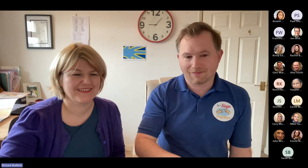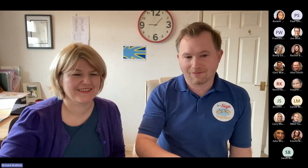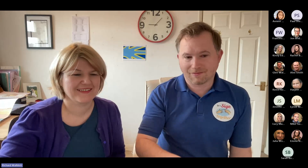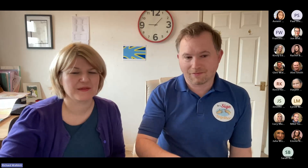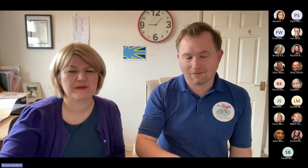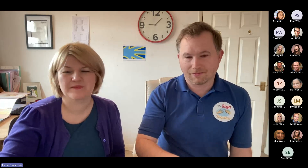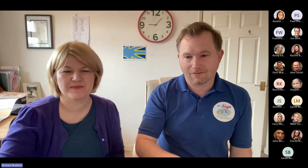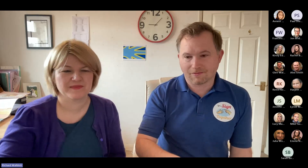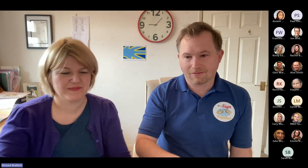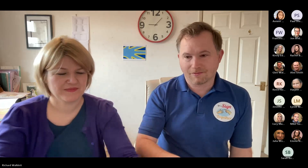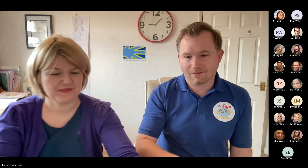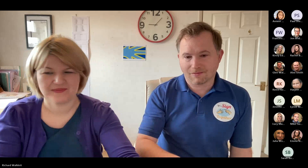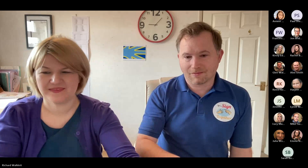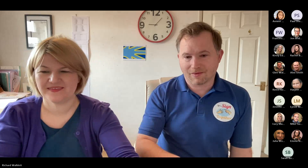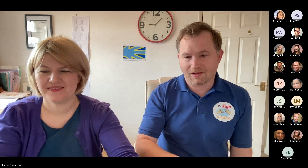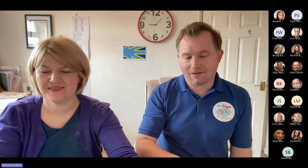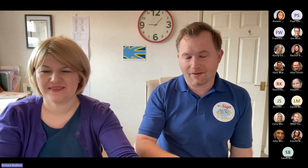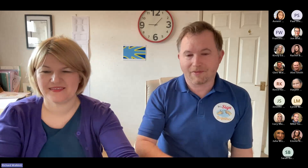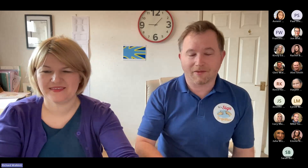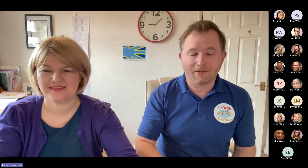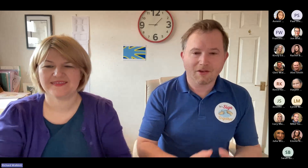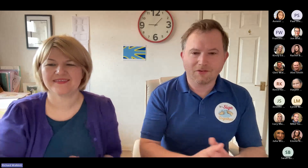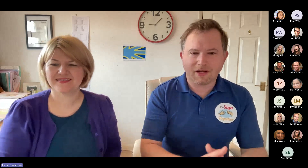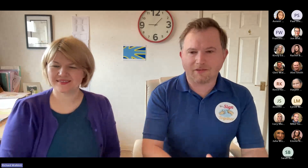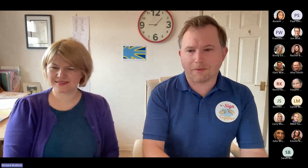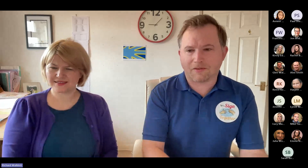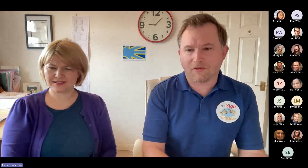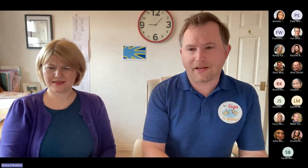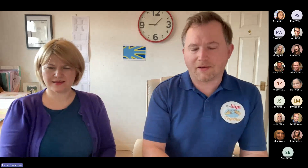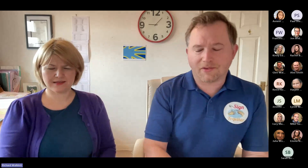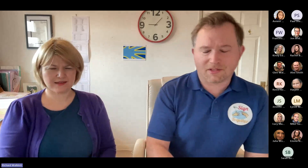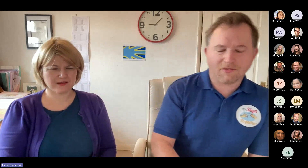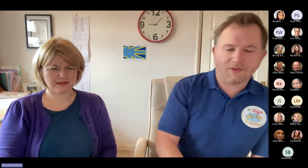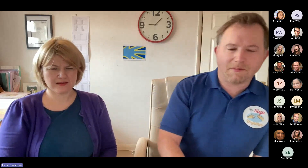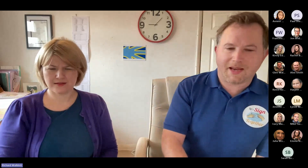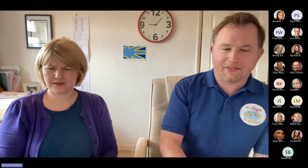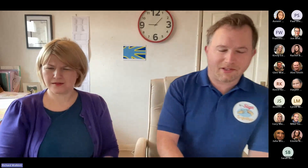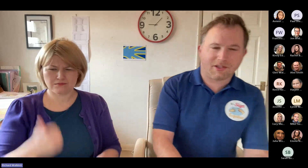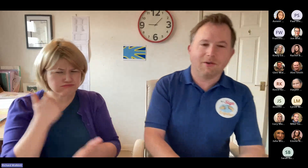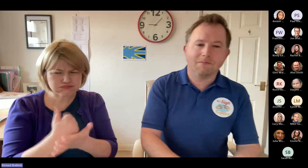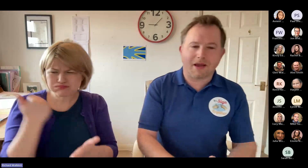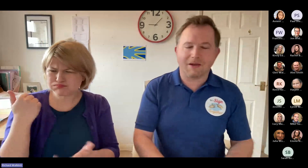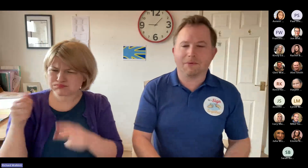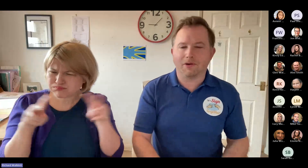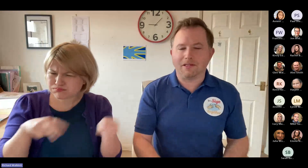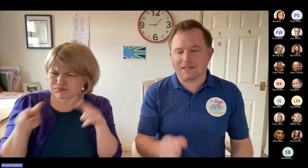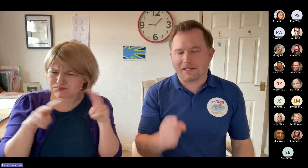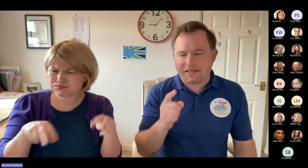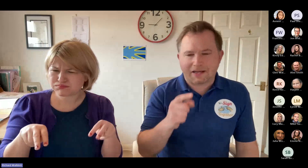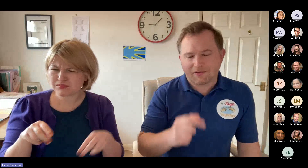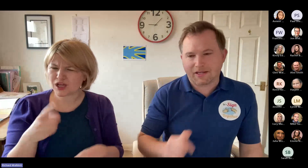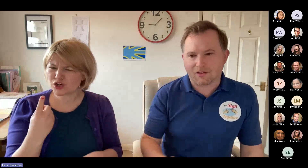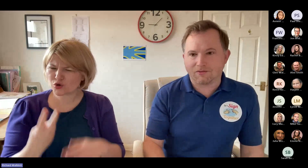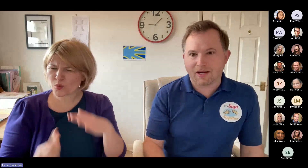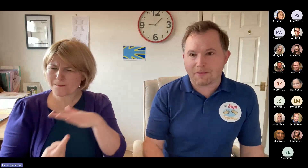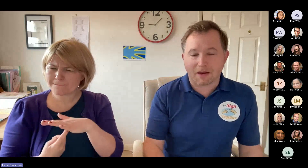YouTube. Sorry. Okay. Okay, so really, really powerful video. So for me, the 2 main points in that video that really made